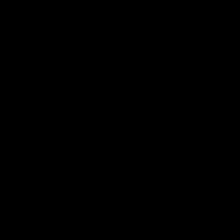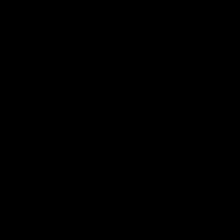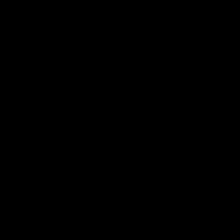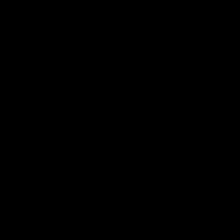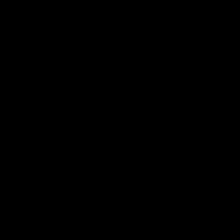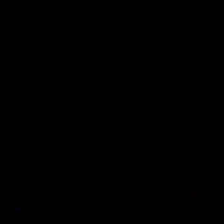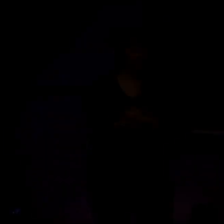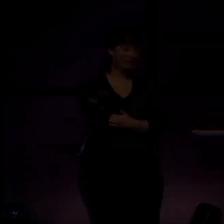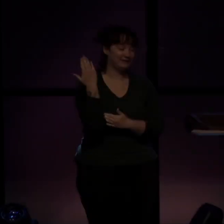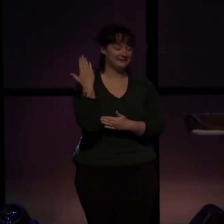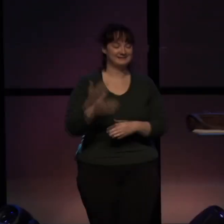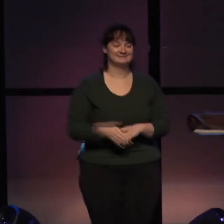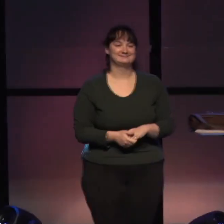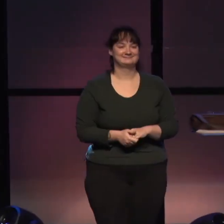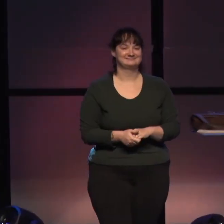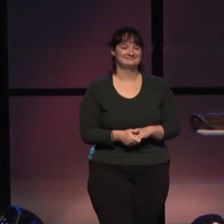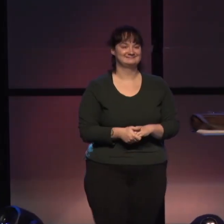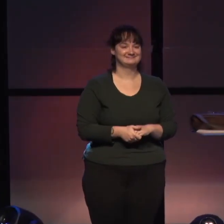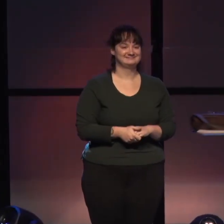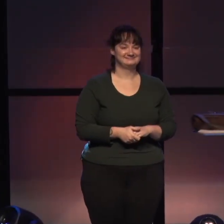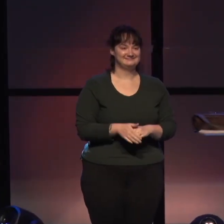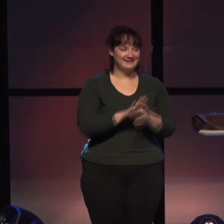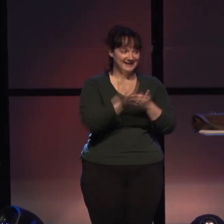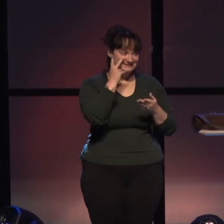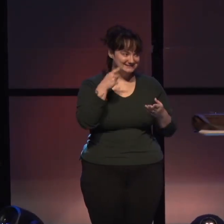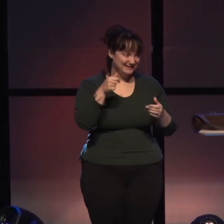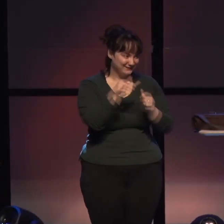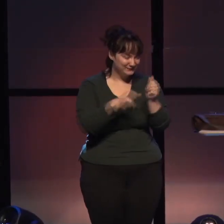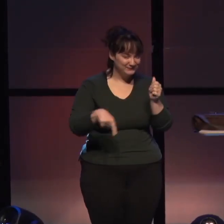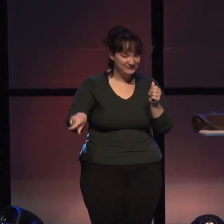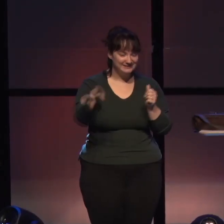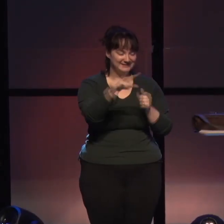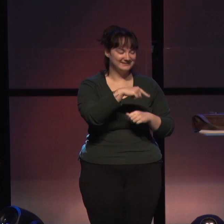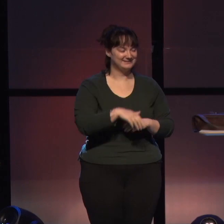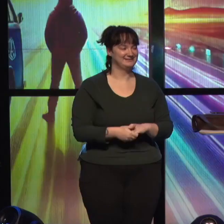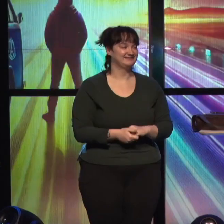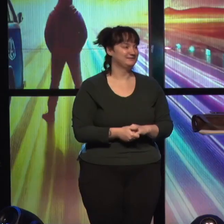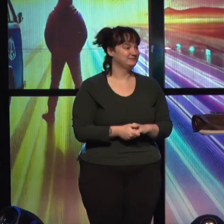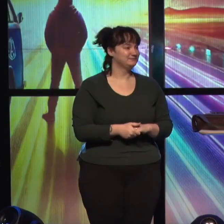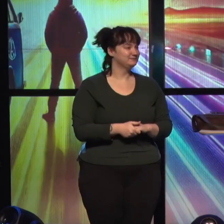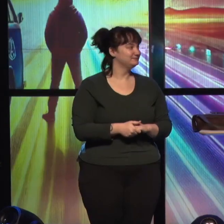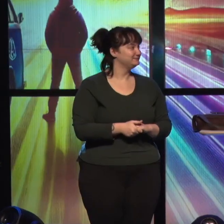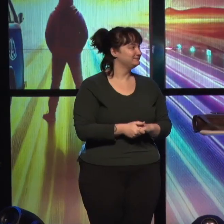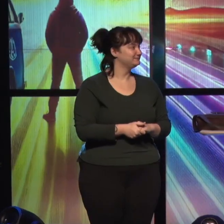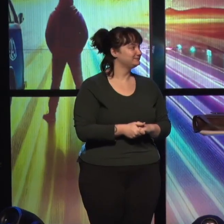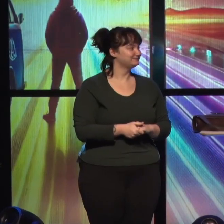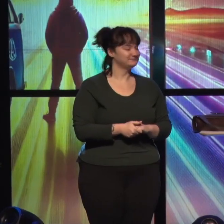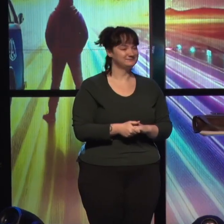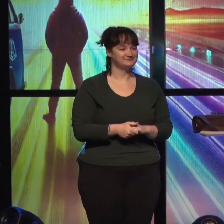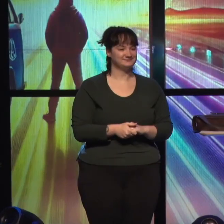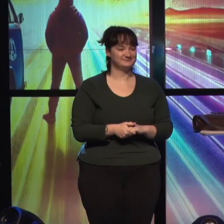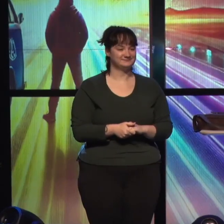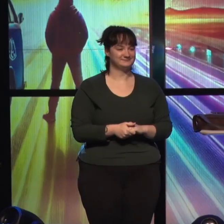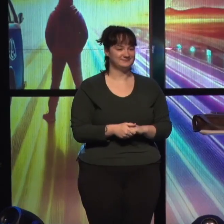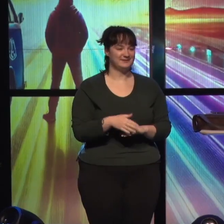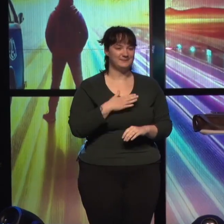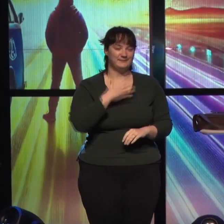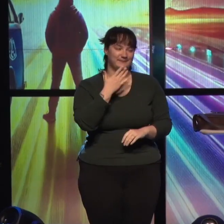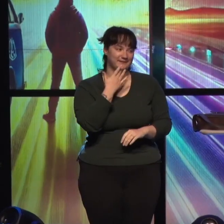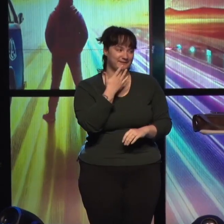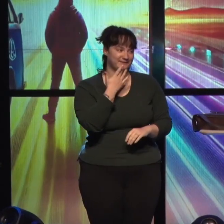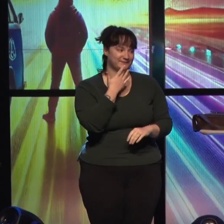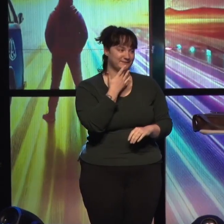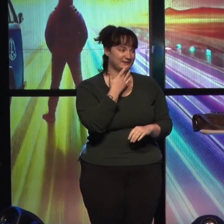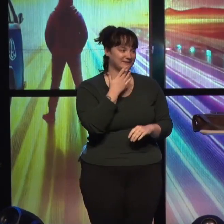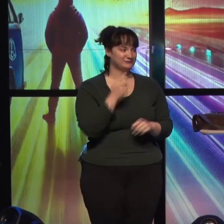Hey, good morning. Nice to see everyone today. Well, most of you at least. So, it's good. That's my favorite joke. It just never gets